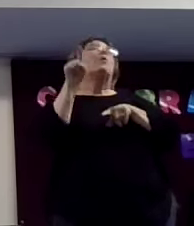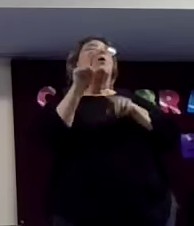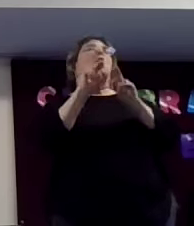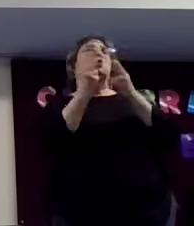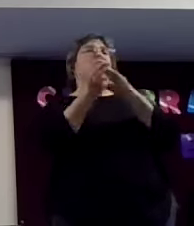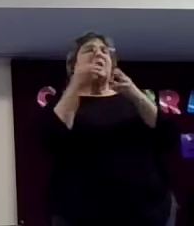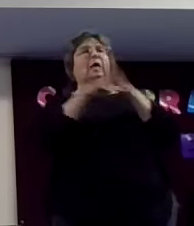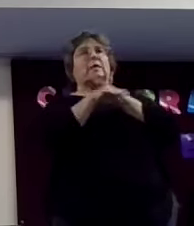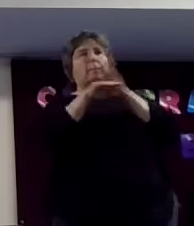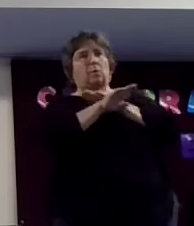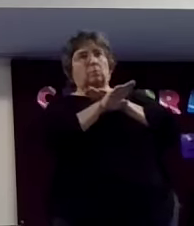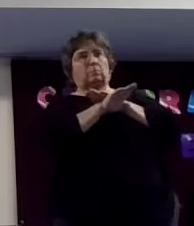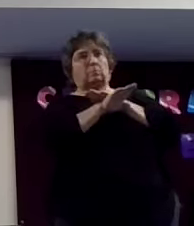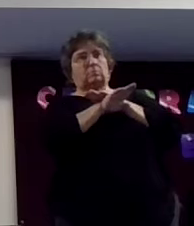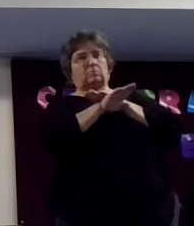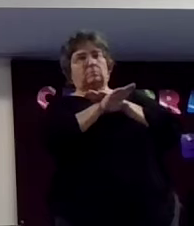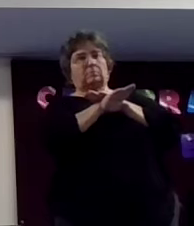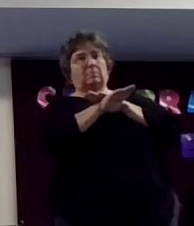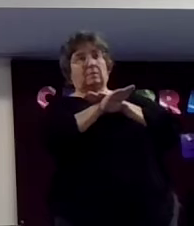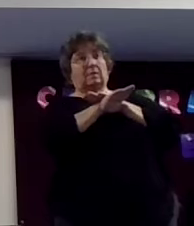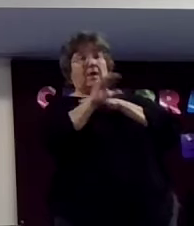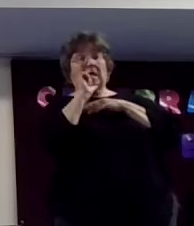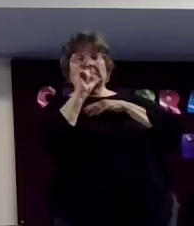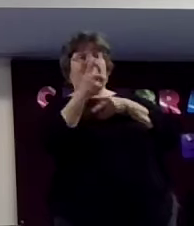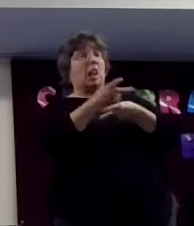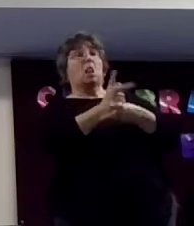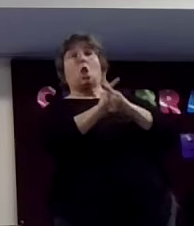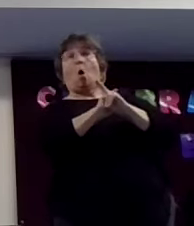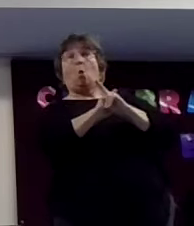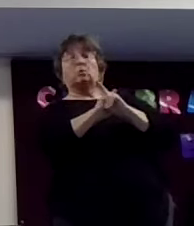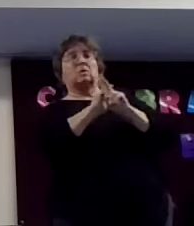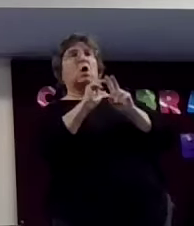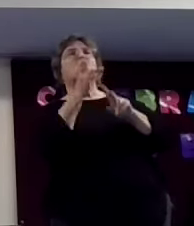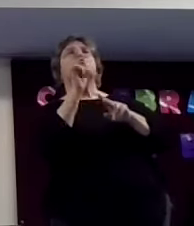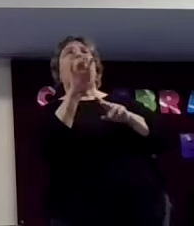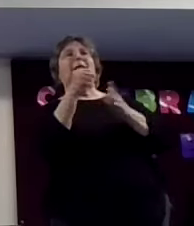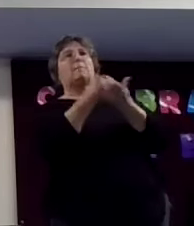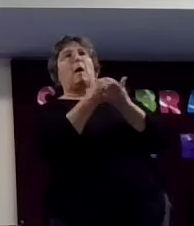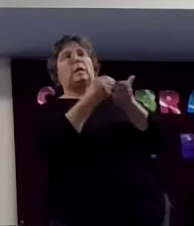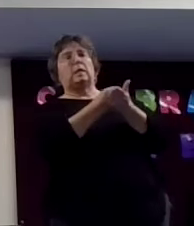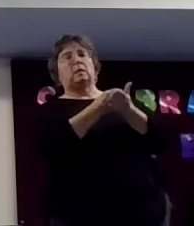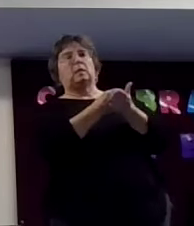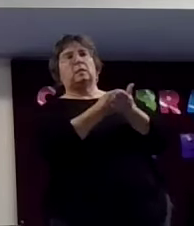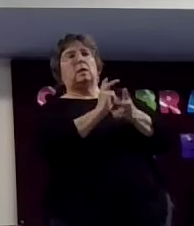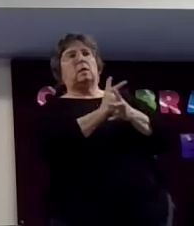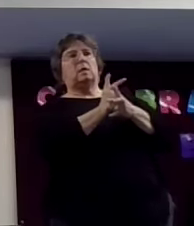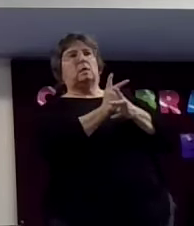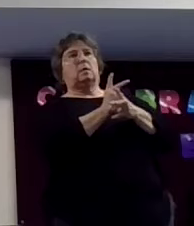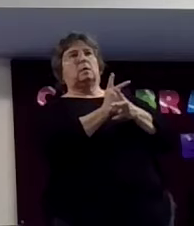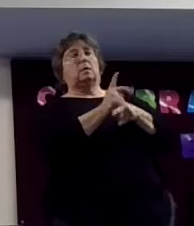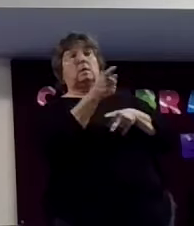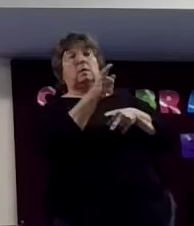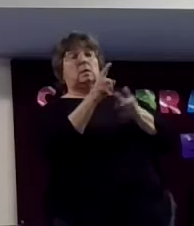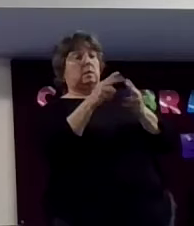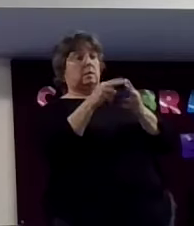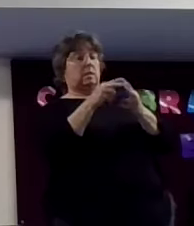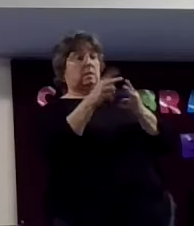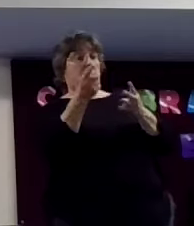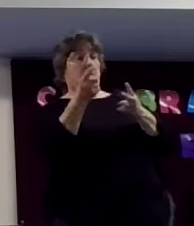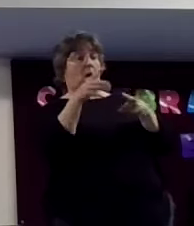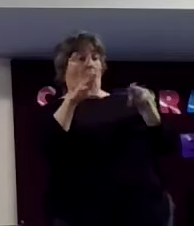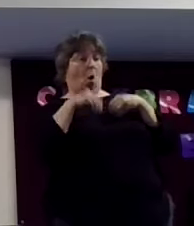your unit accessible. And that's not a loan, it's a total grant. So that money can be used by either